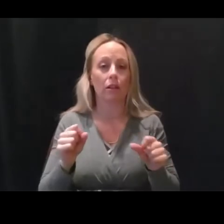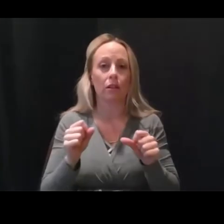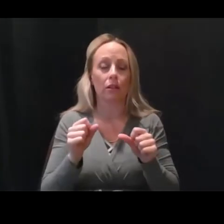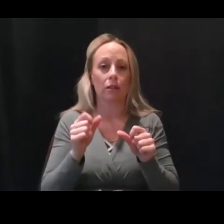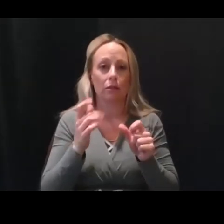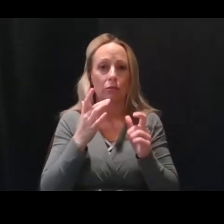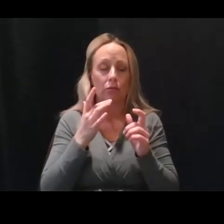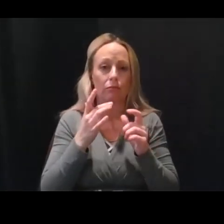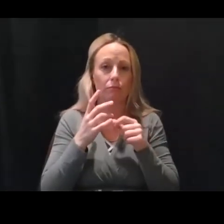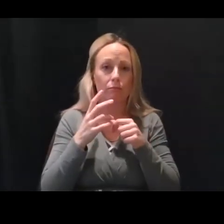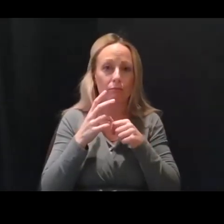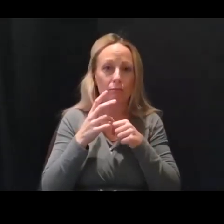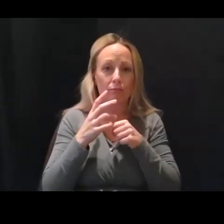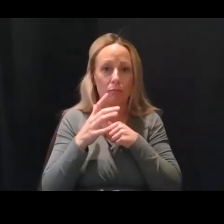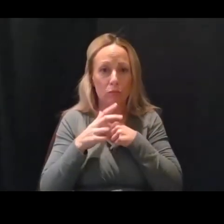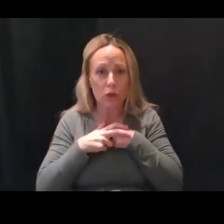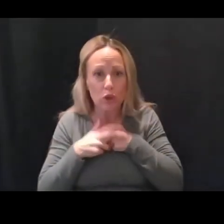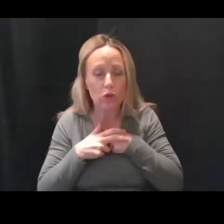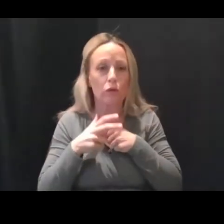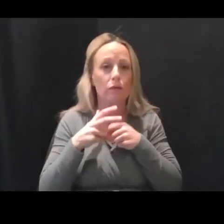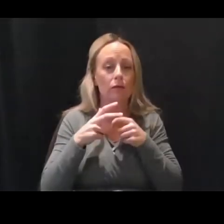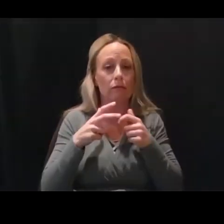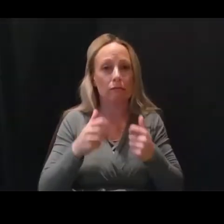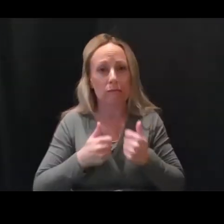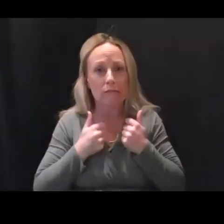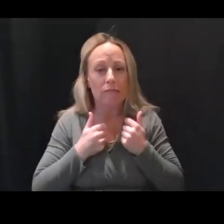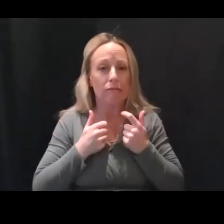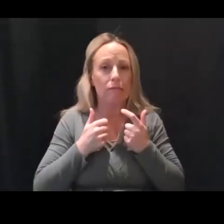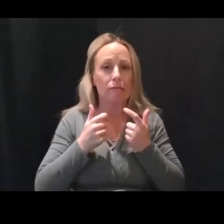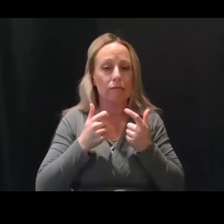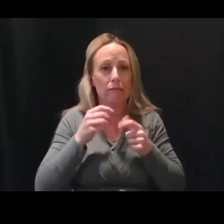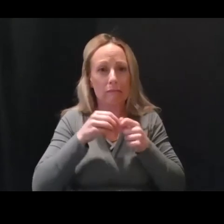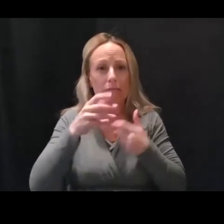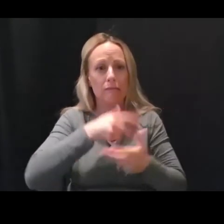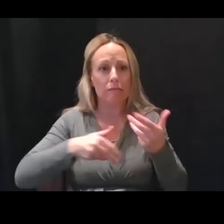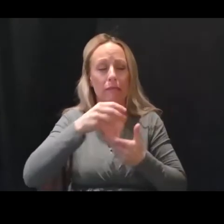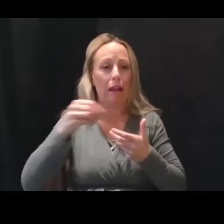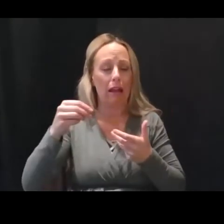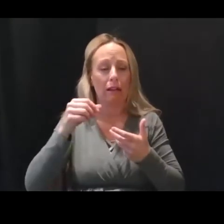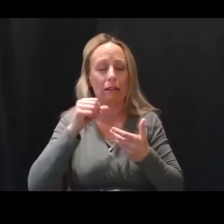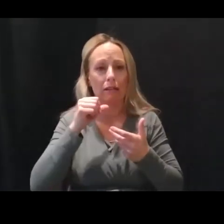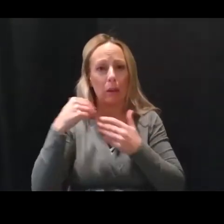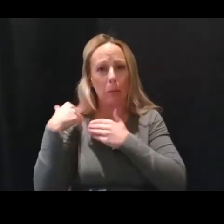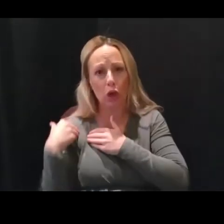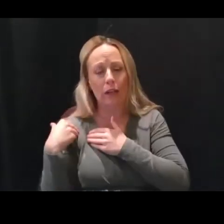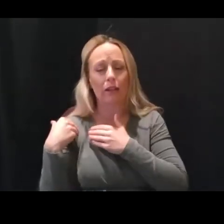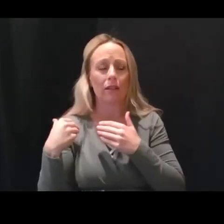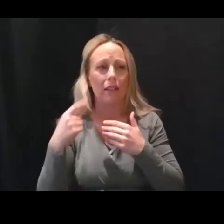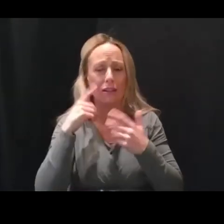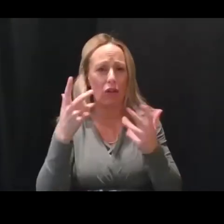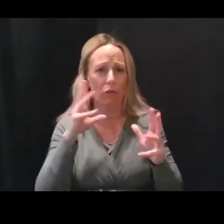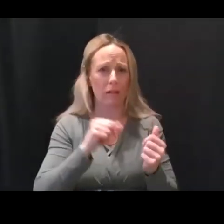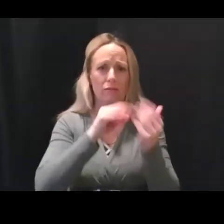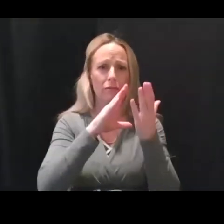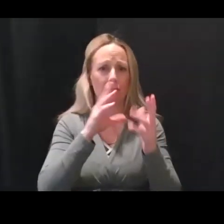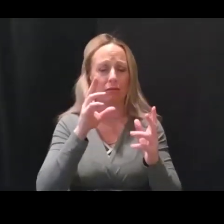of society, and reduce the extra burden the disease is having on people already facing disparities,